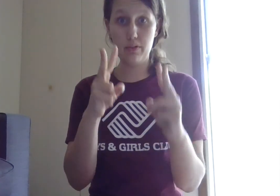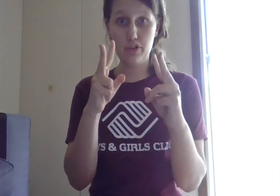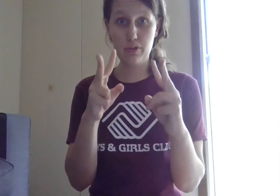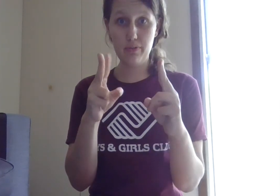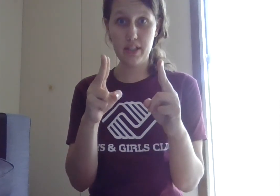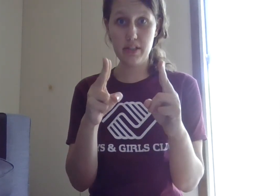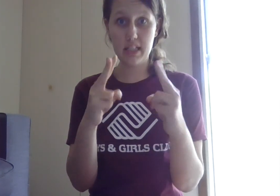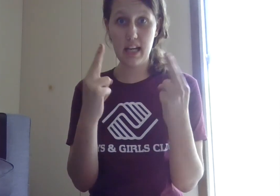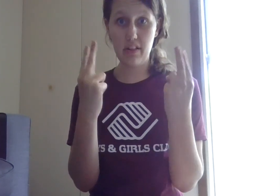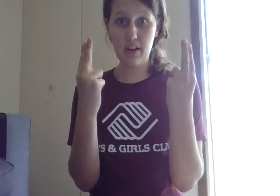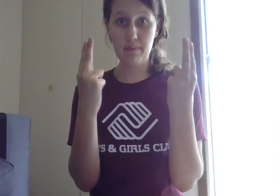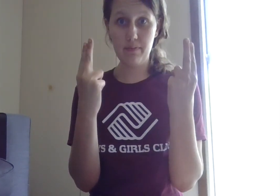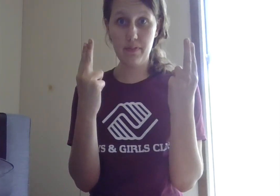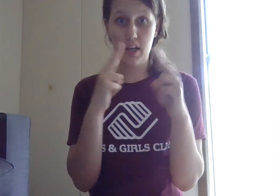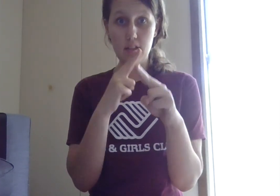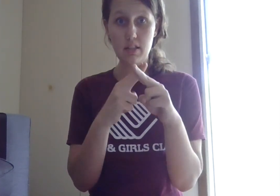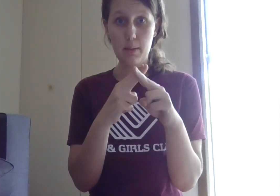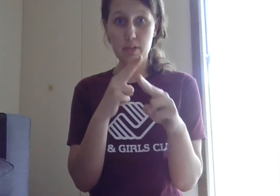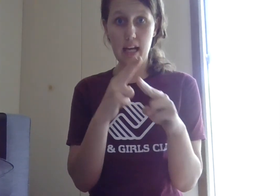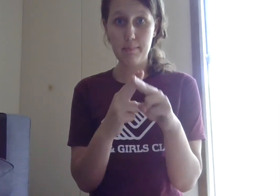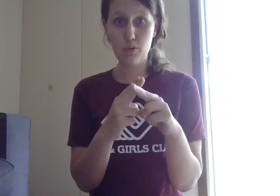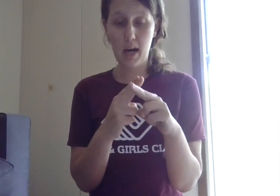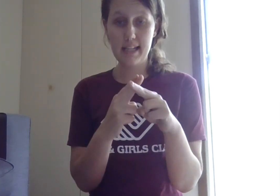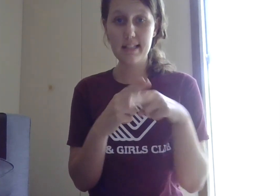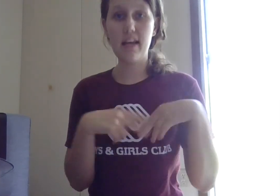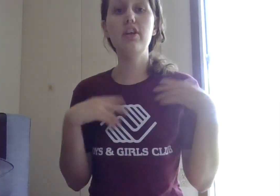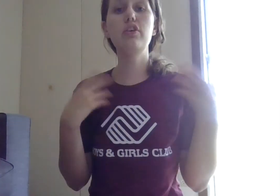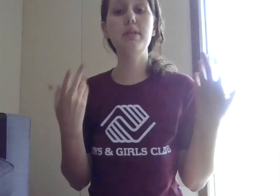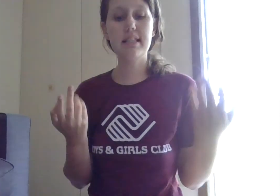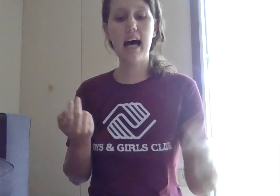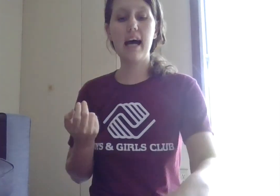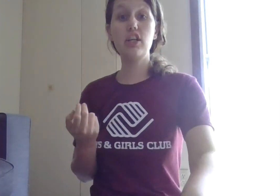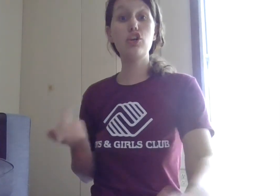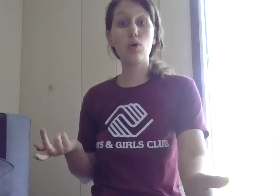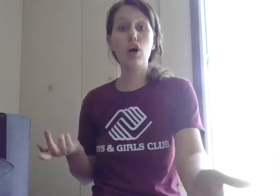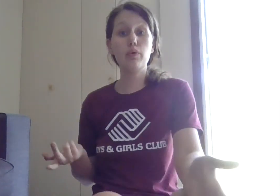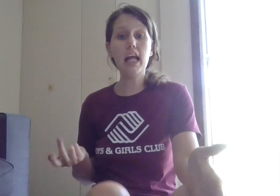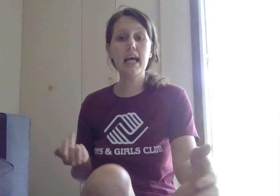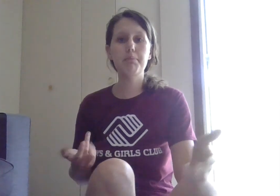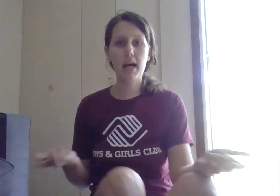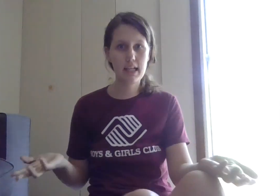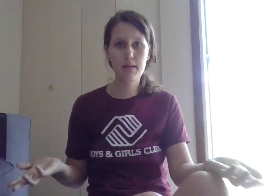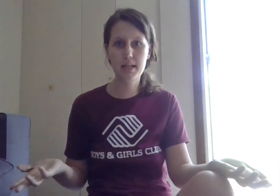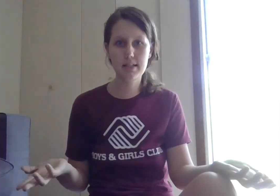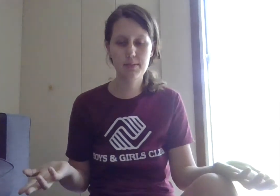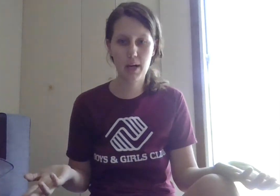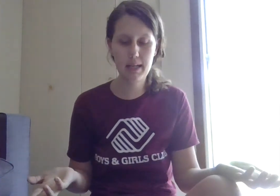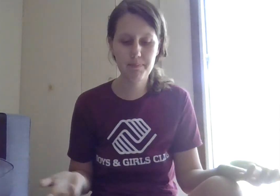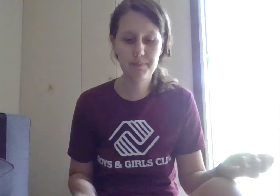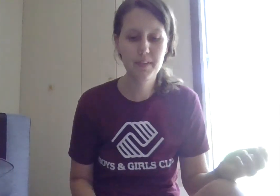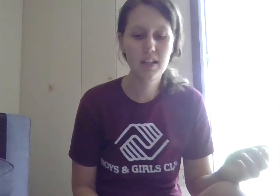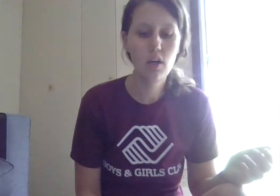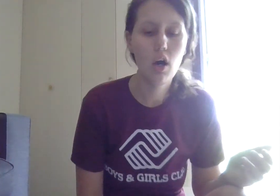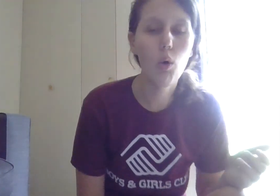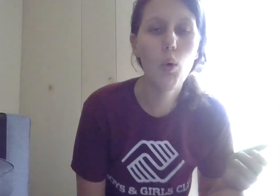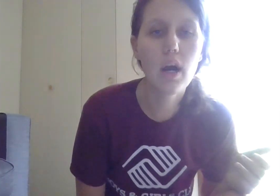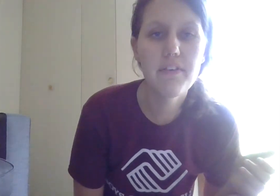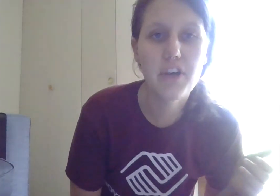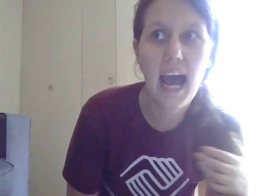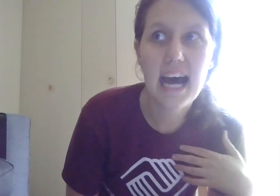two fingers together. Double tap twice. And then you would sign your own name. My name is, right? Or if you're